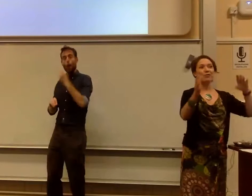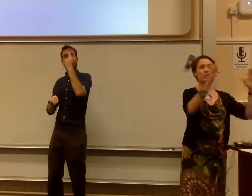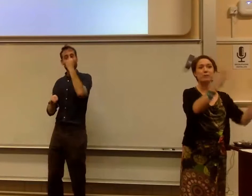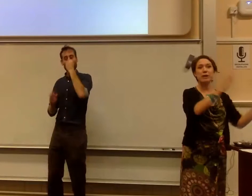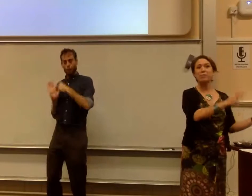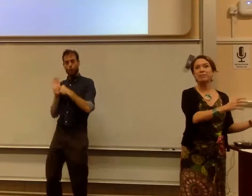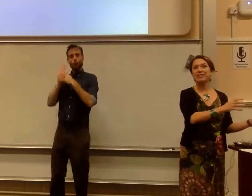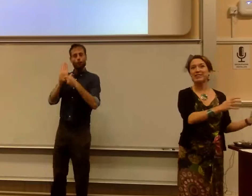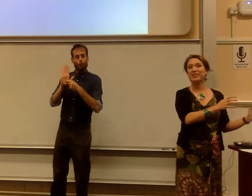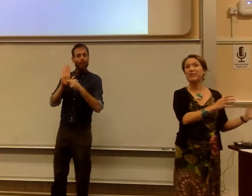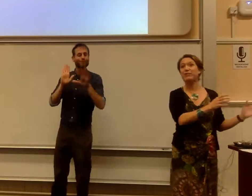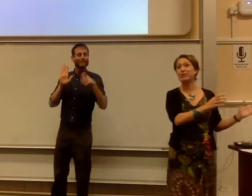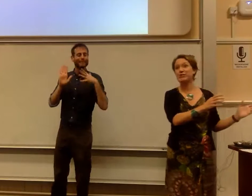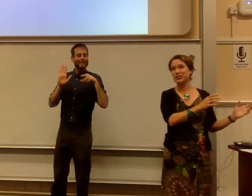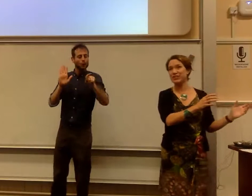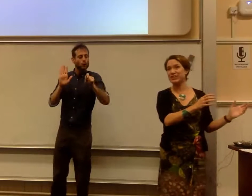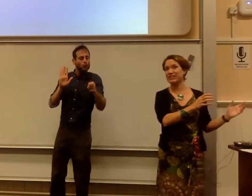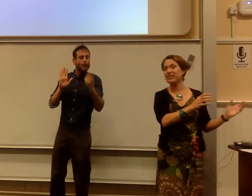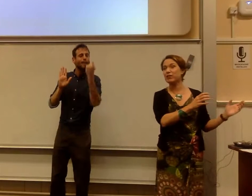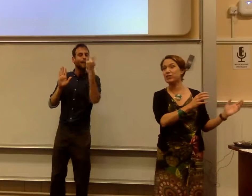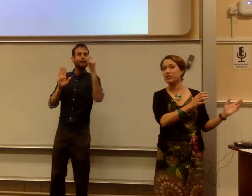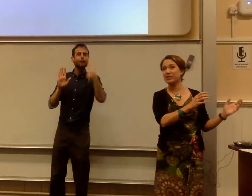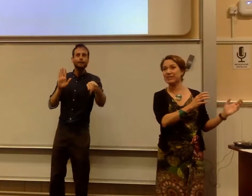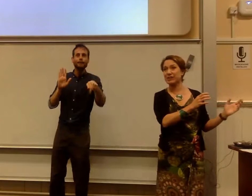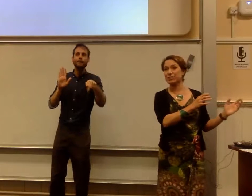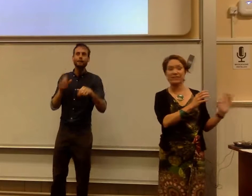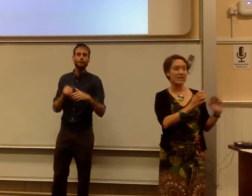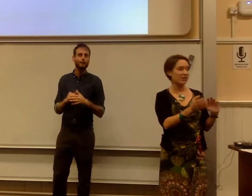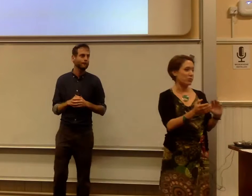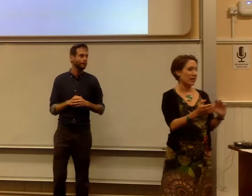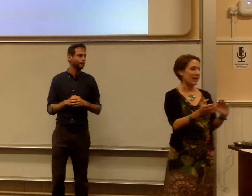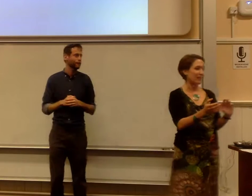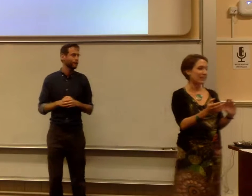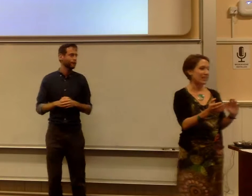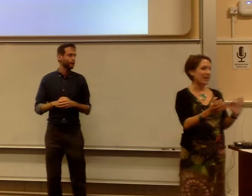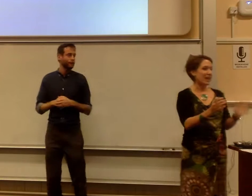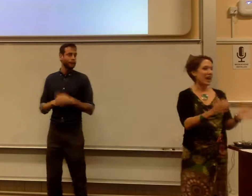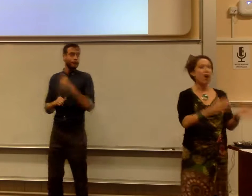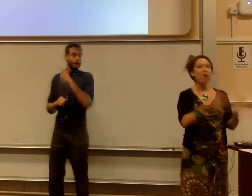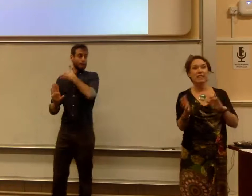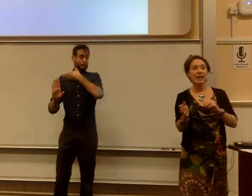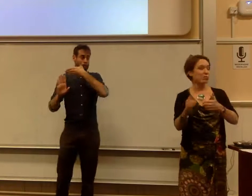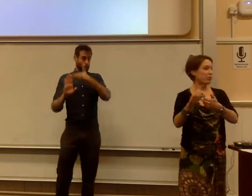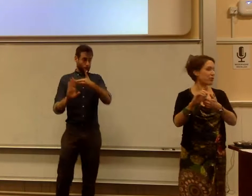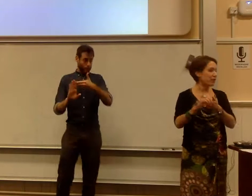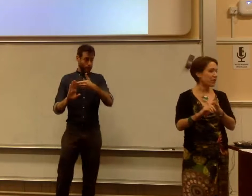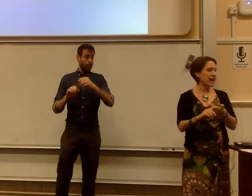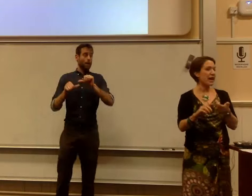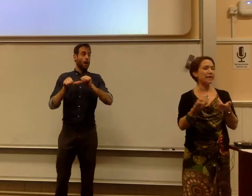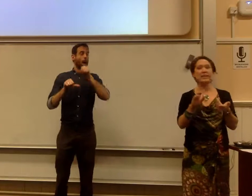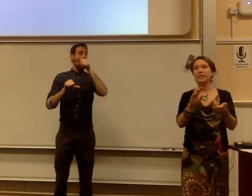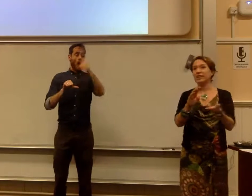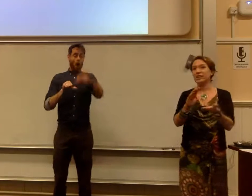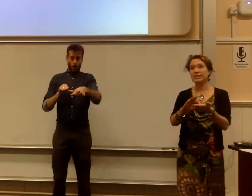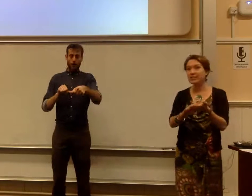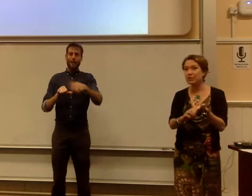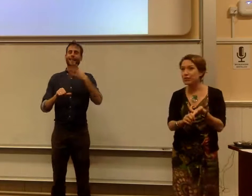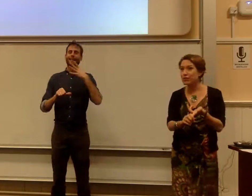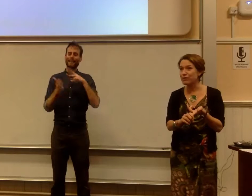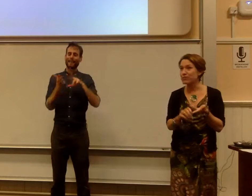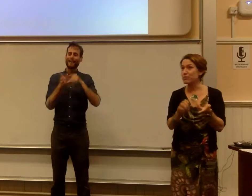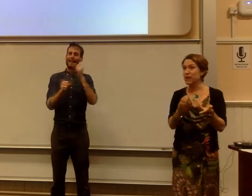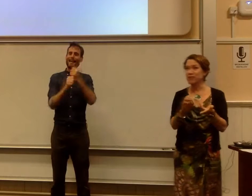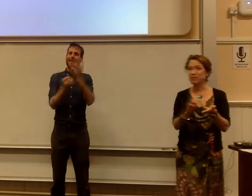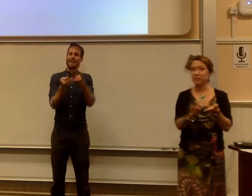So I've talked about implementation in the first 2 years, which takes us up to the national plan. After that, we'll review the NAG,